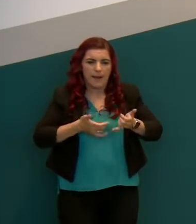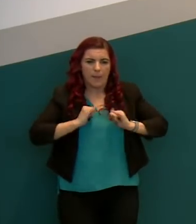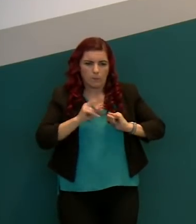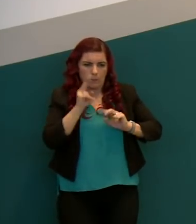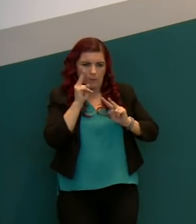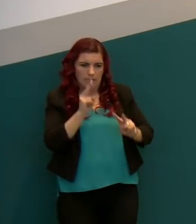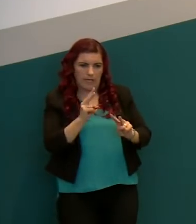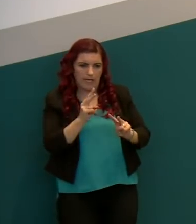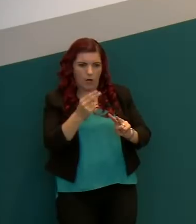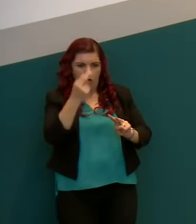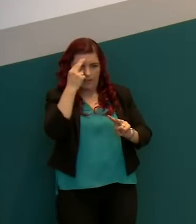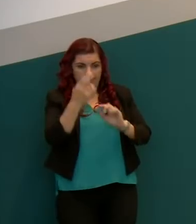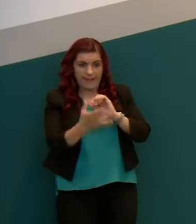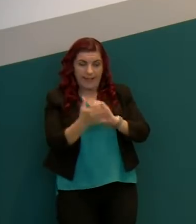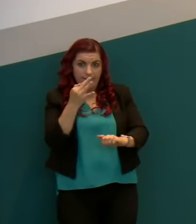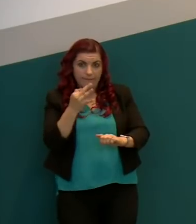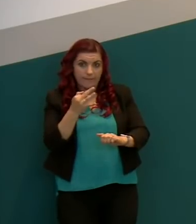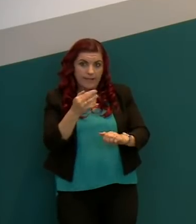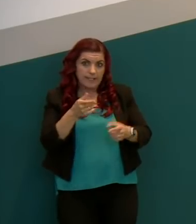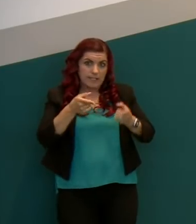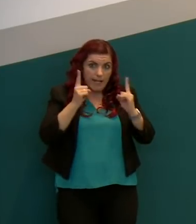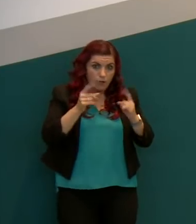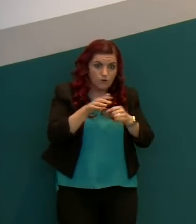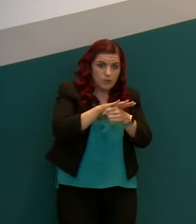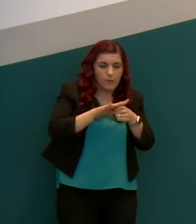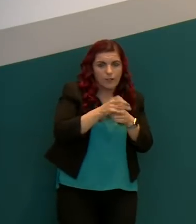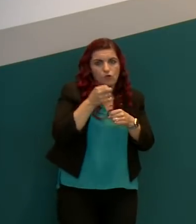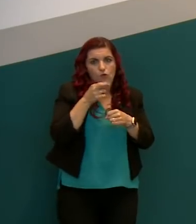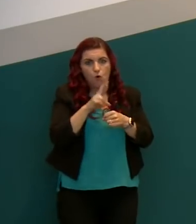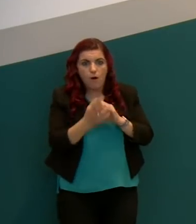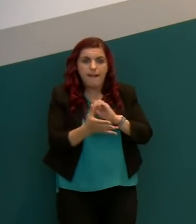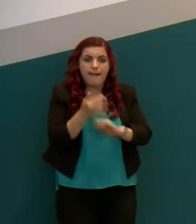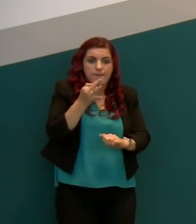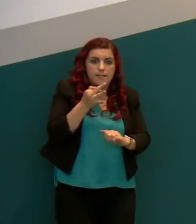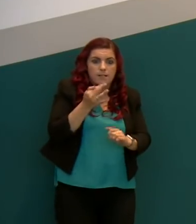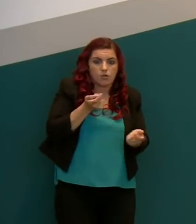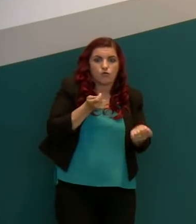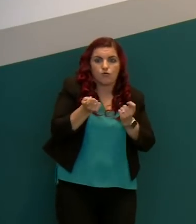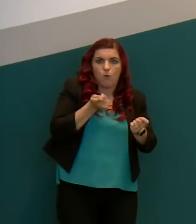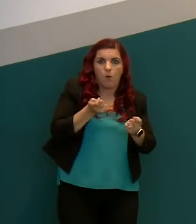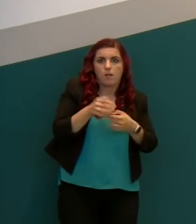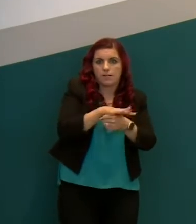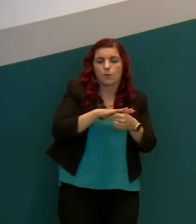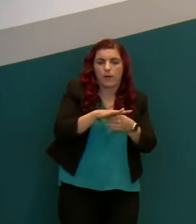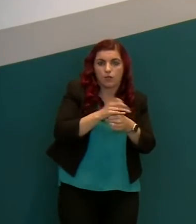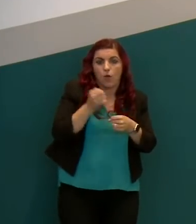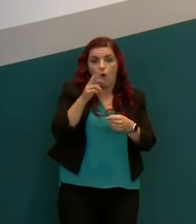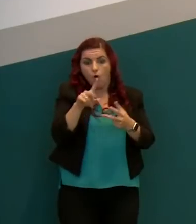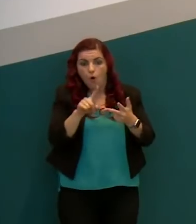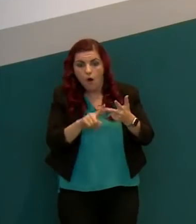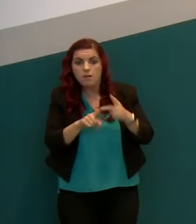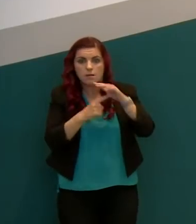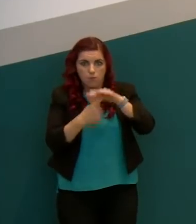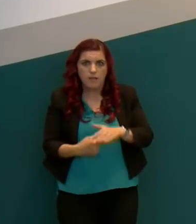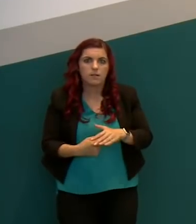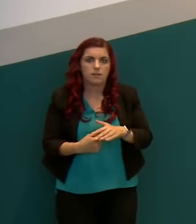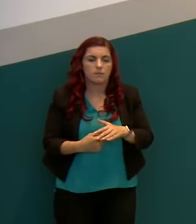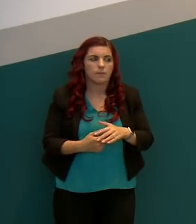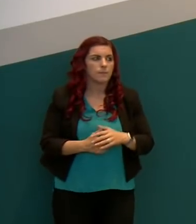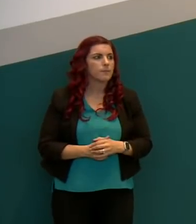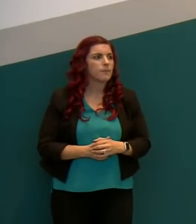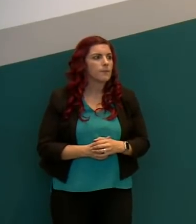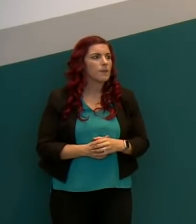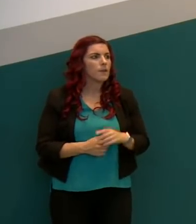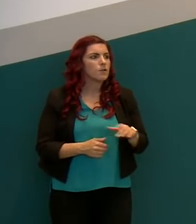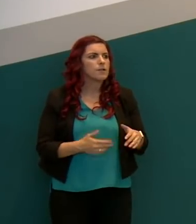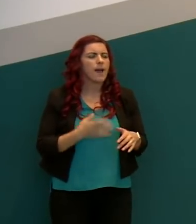is this a dangerous situation or a situation that's under control or a situation that is being suppressed. Okay.